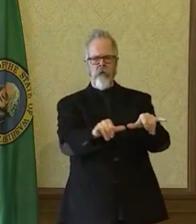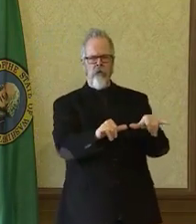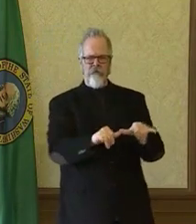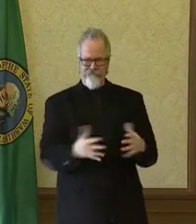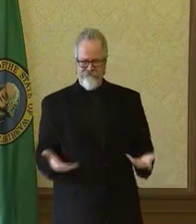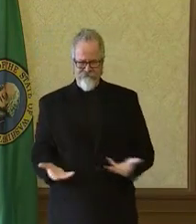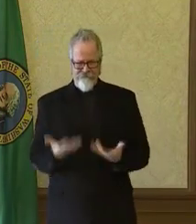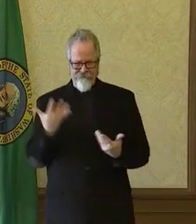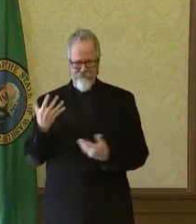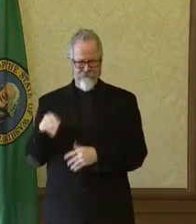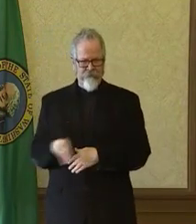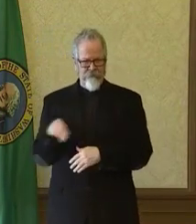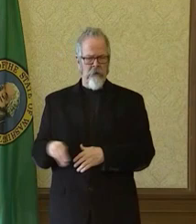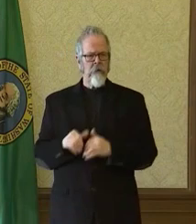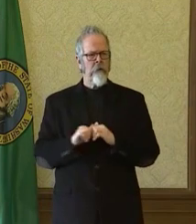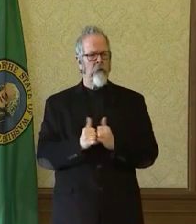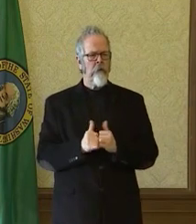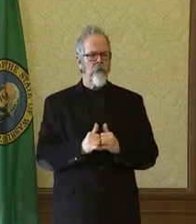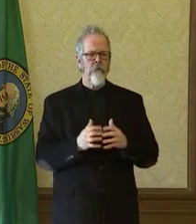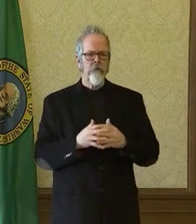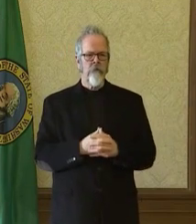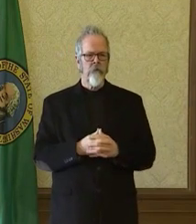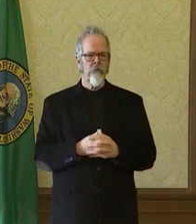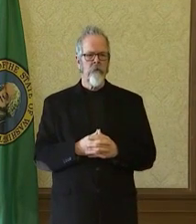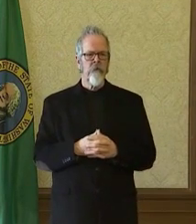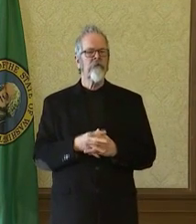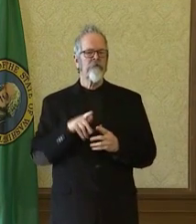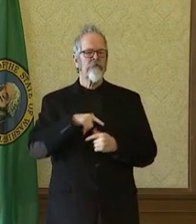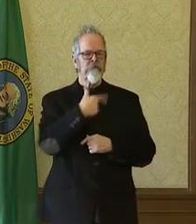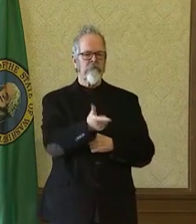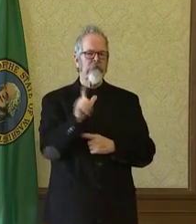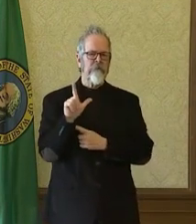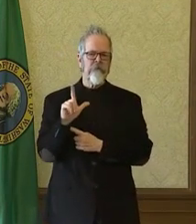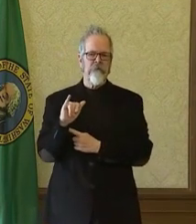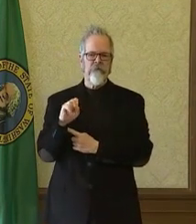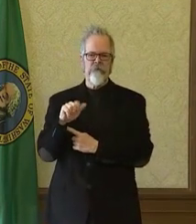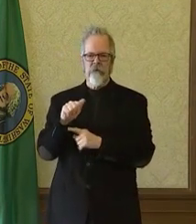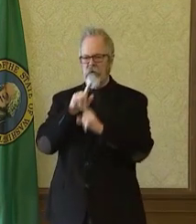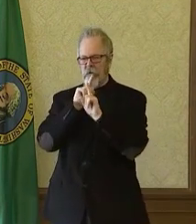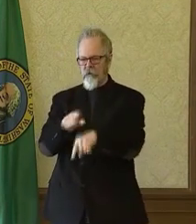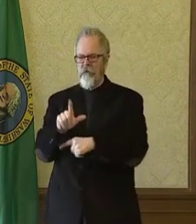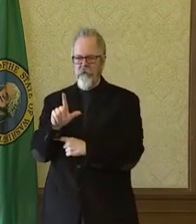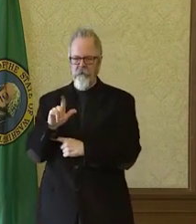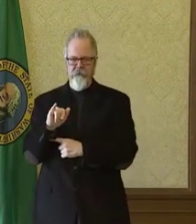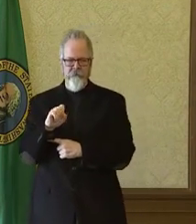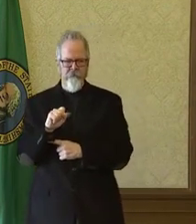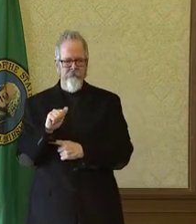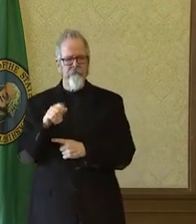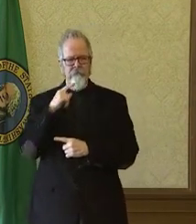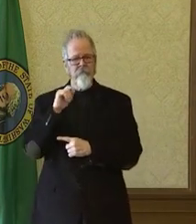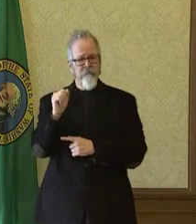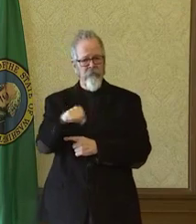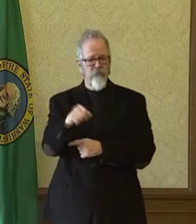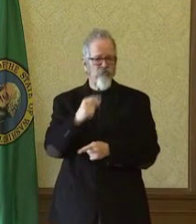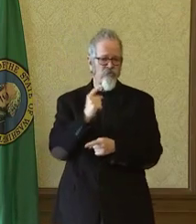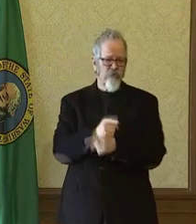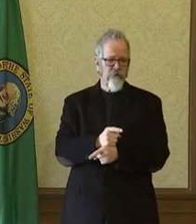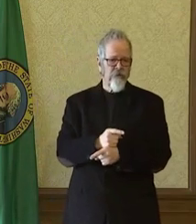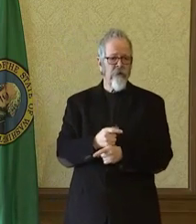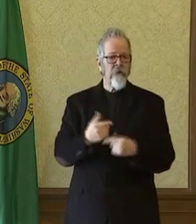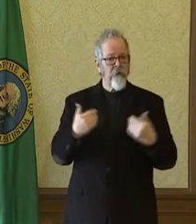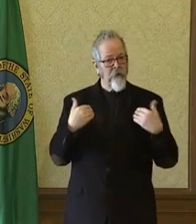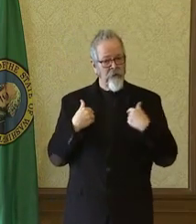should apply right away because there will not be enough funds for all that would like those funds for every